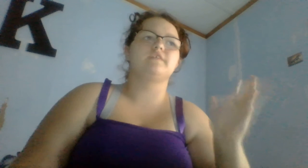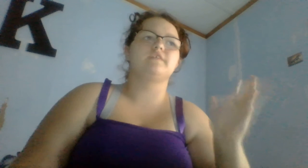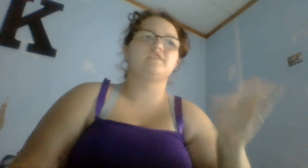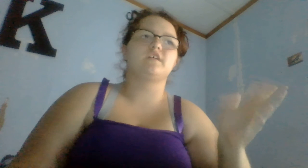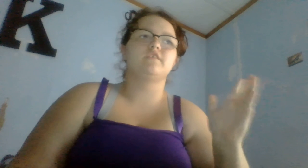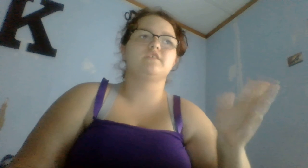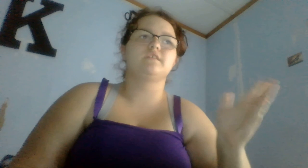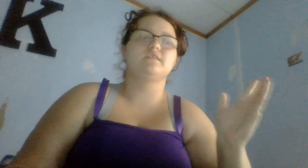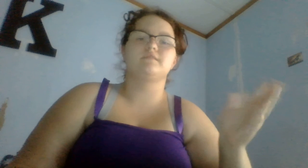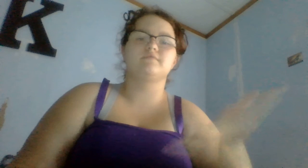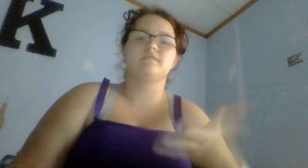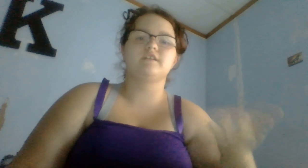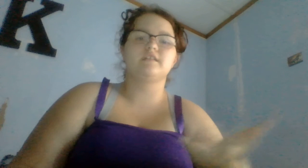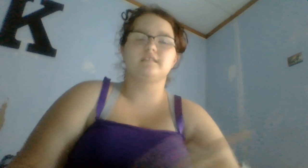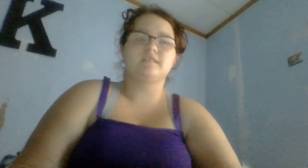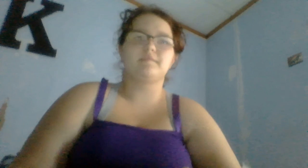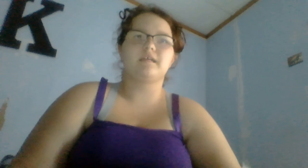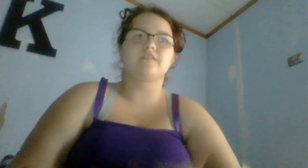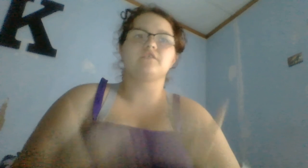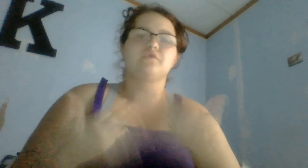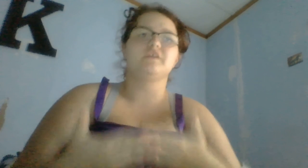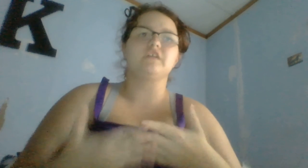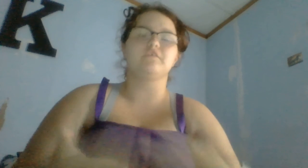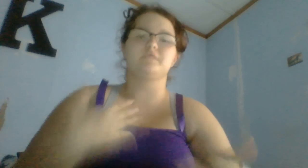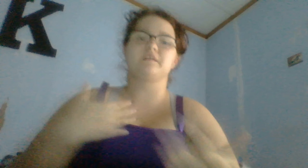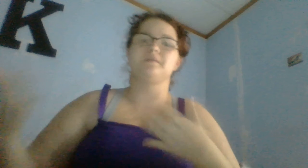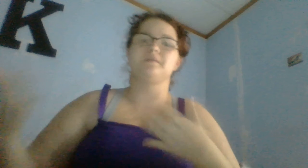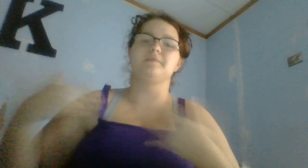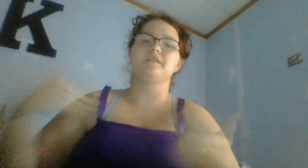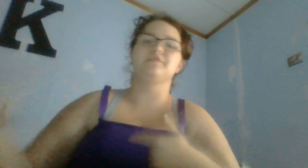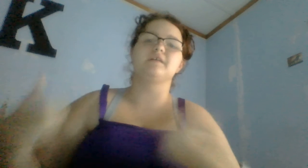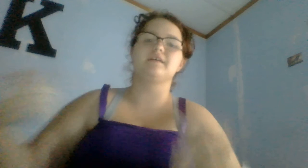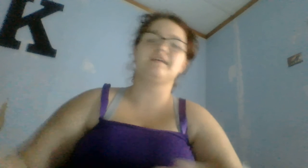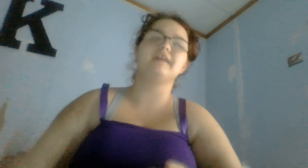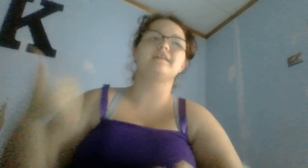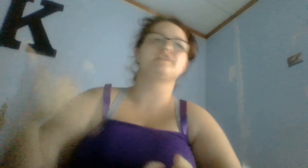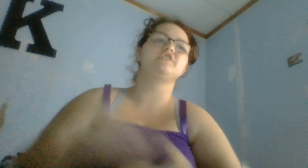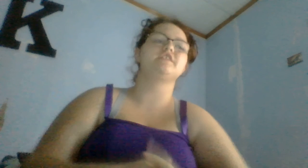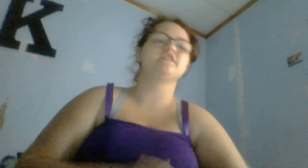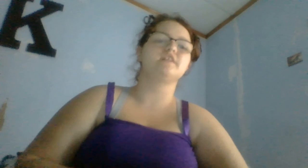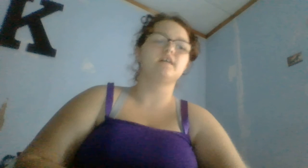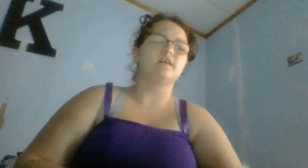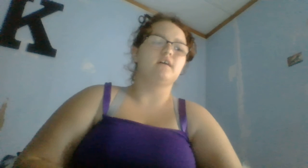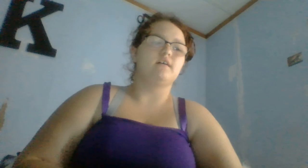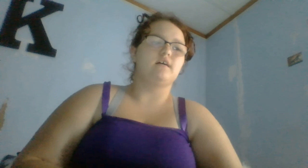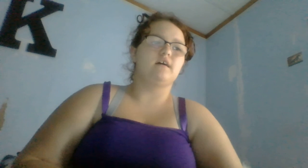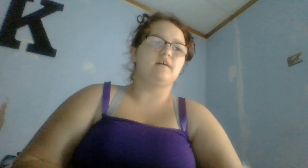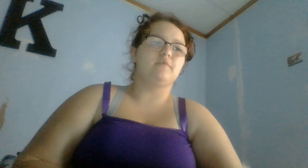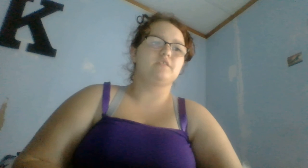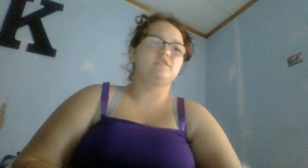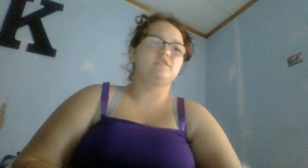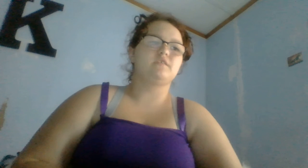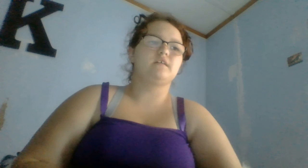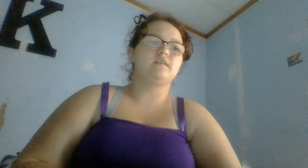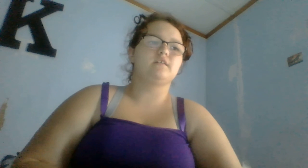savings challenge is literally the same thing as the coin challenge which i'm gonna be doing again next year uh which is